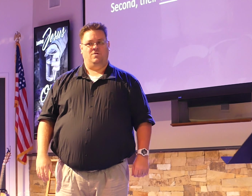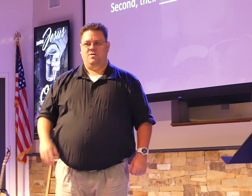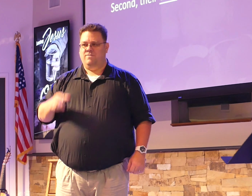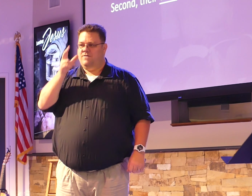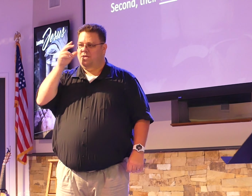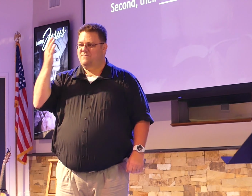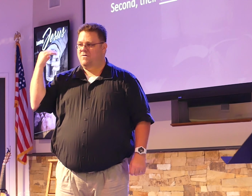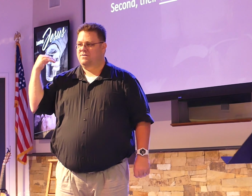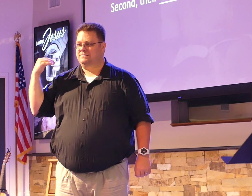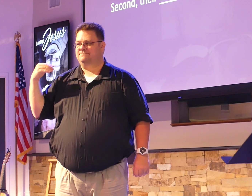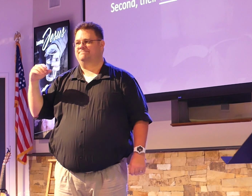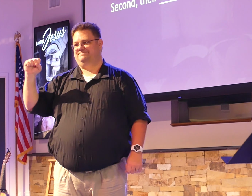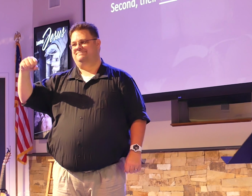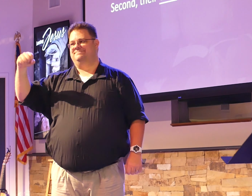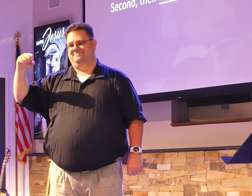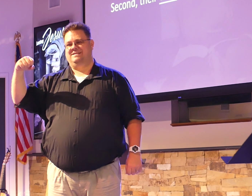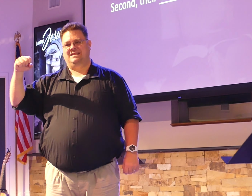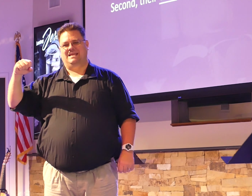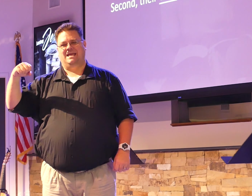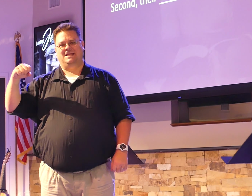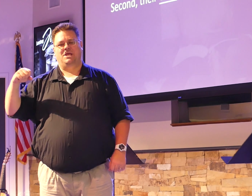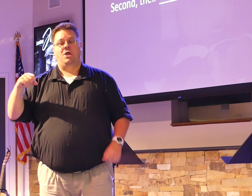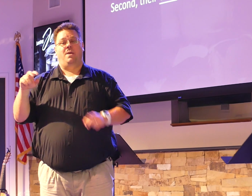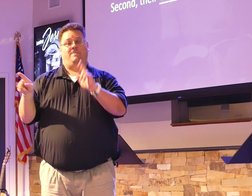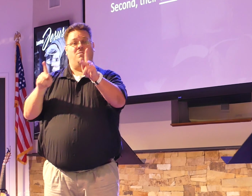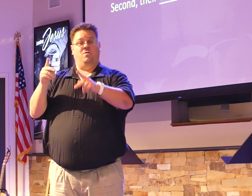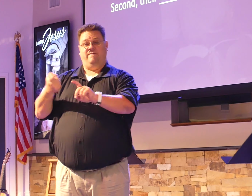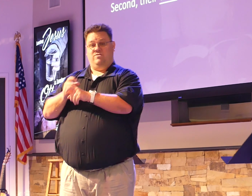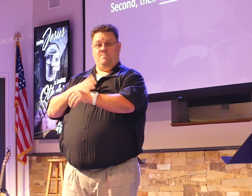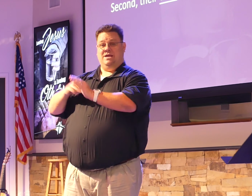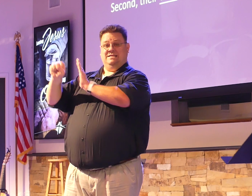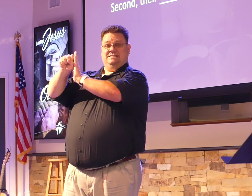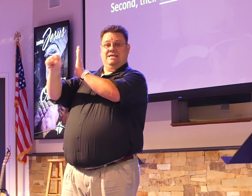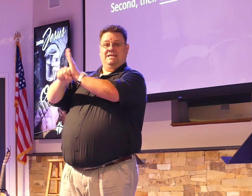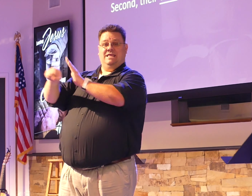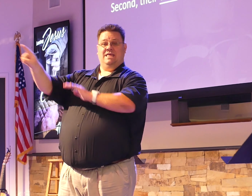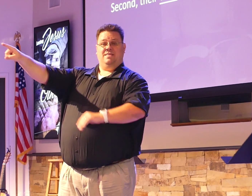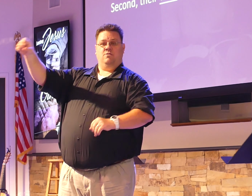He said, yeah. I said, people from Missouri were known for being very stubborn.